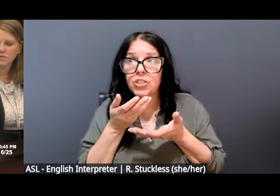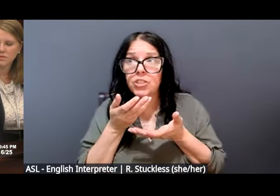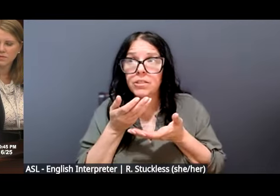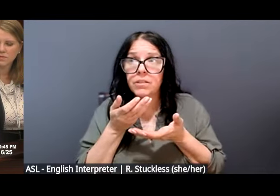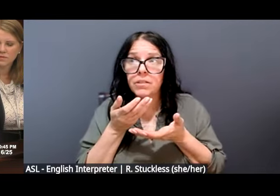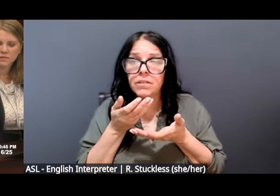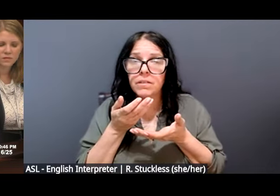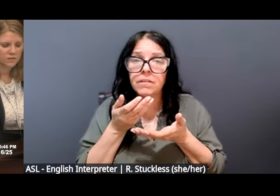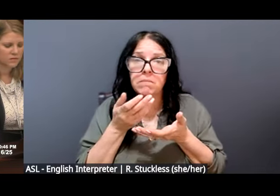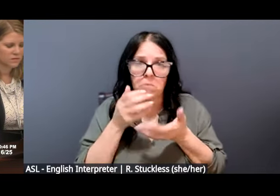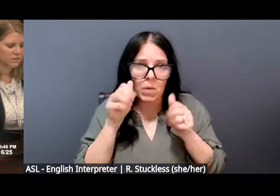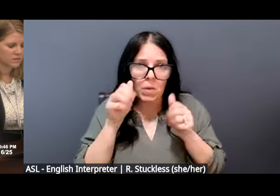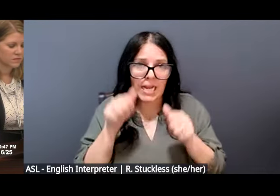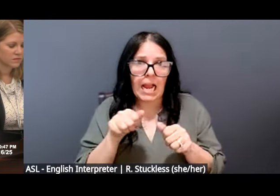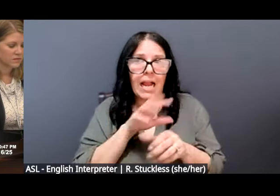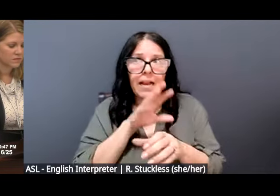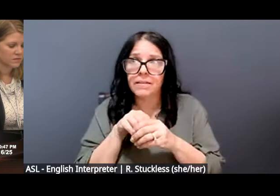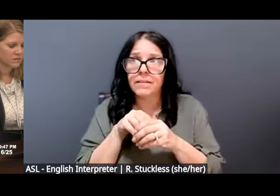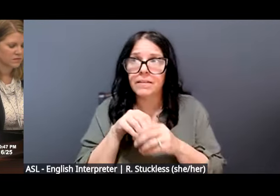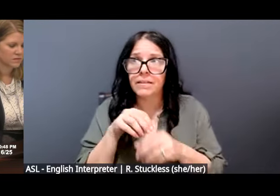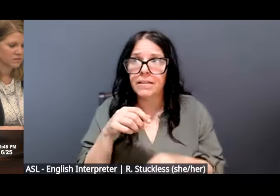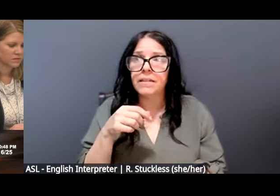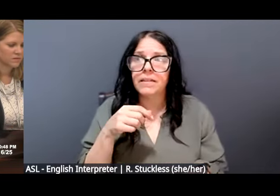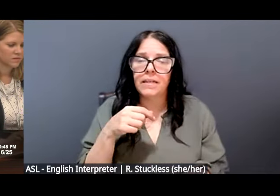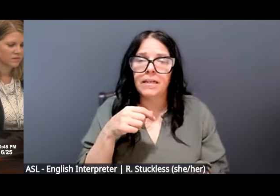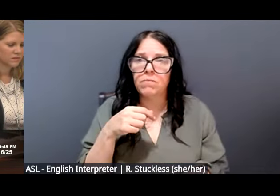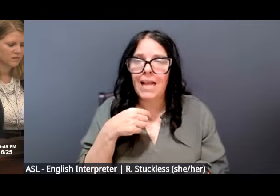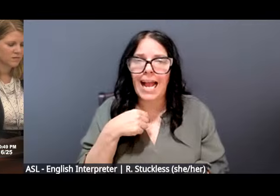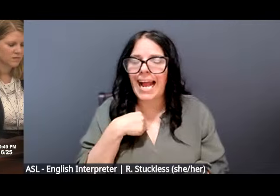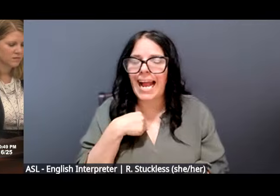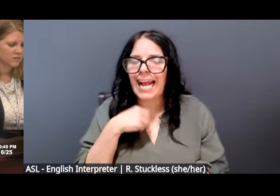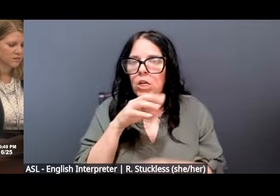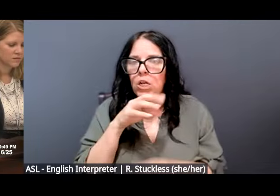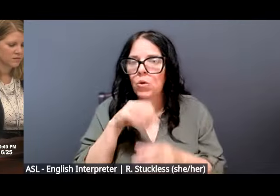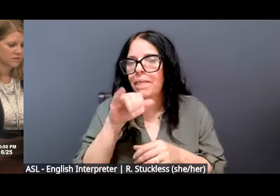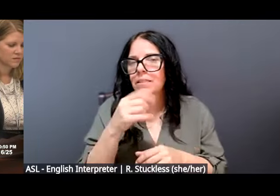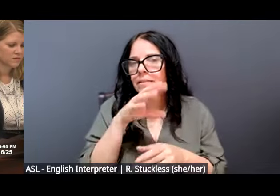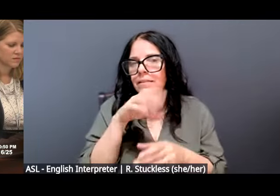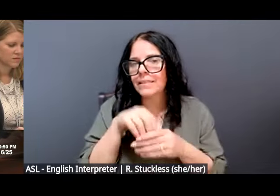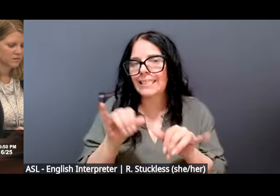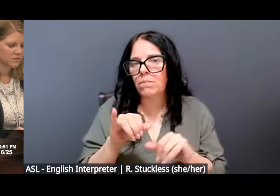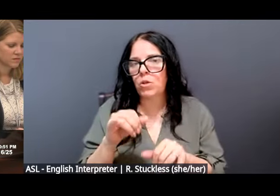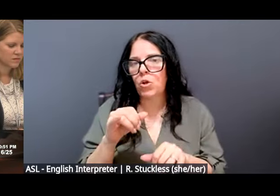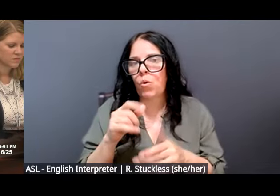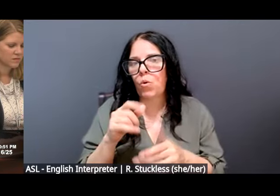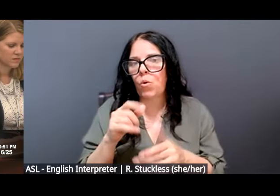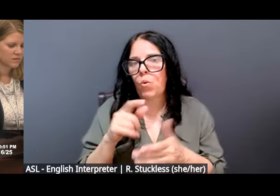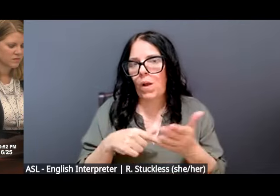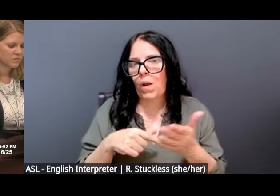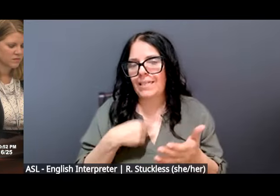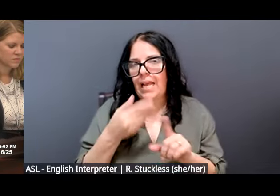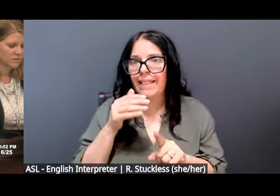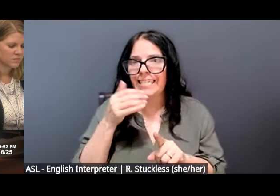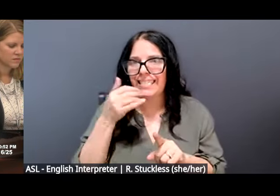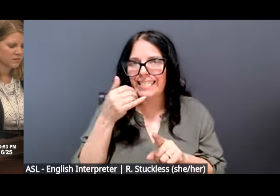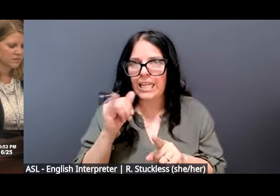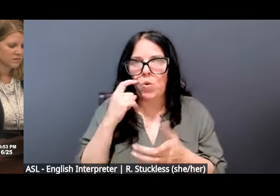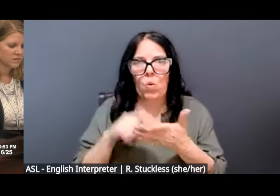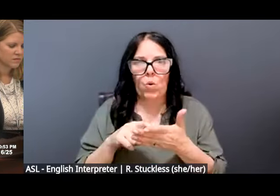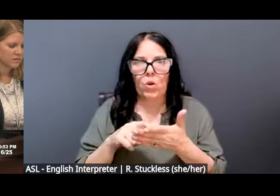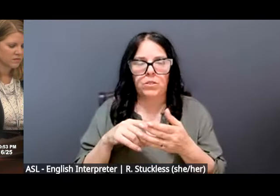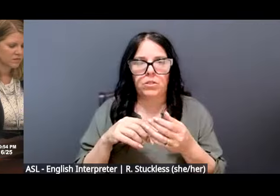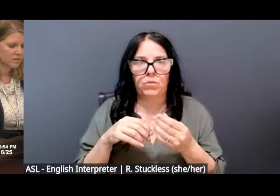because this is one of those provisions that's very similar to the one we heard last time. There's still notice provisions in the prior constitutional